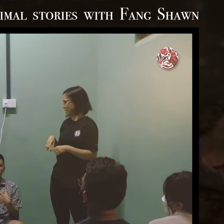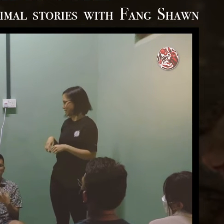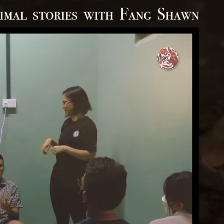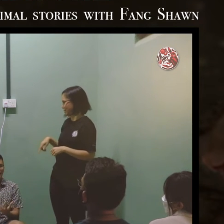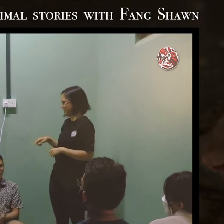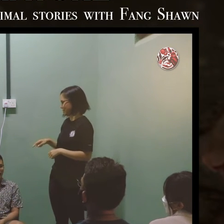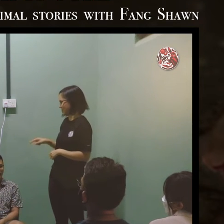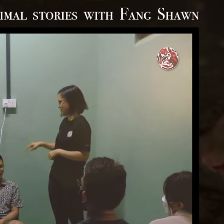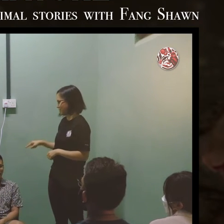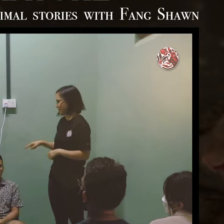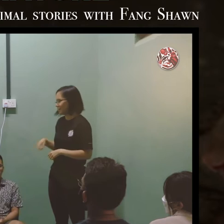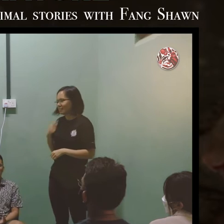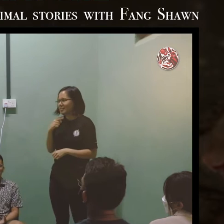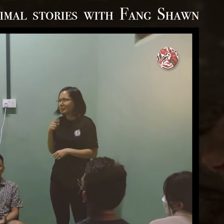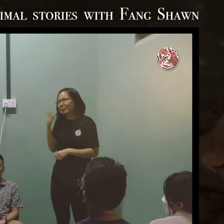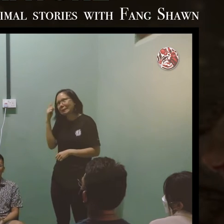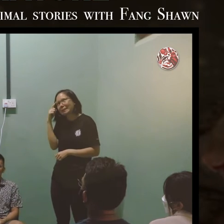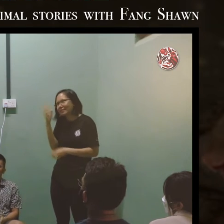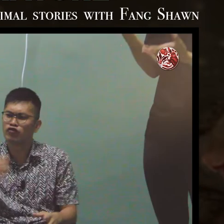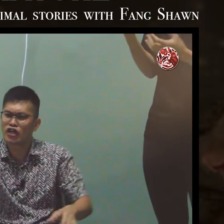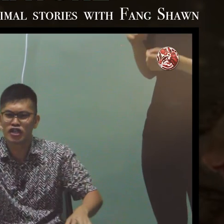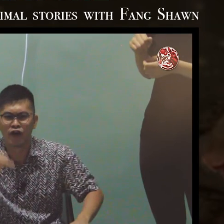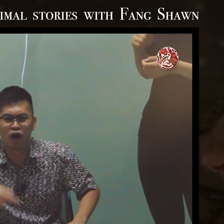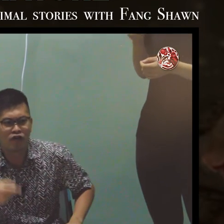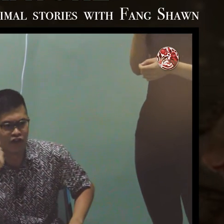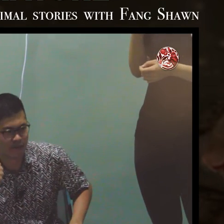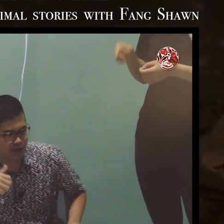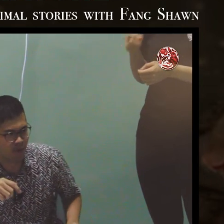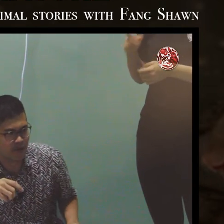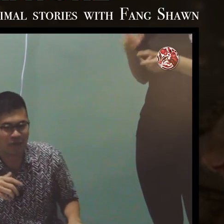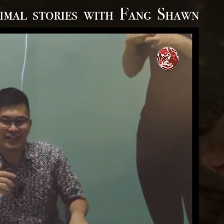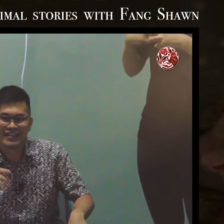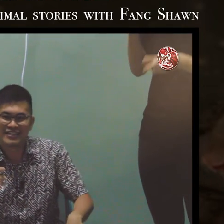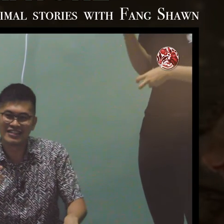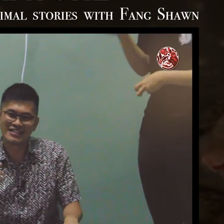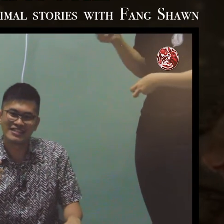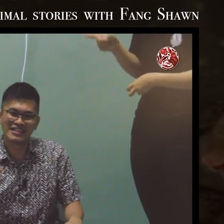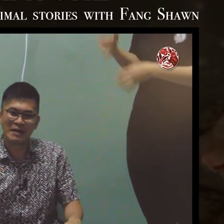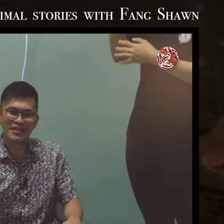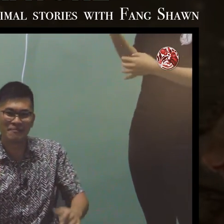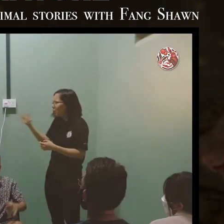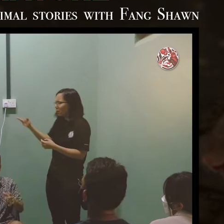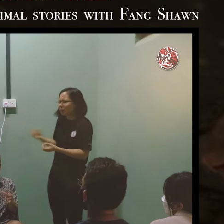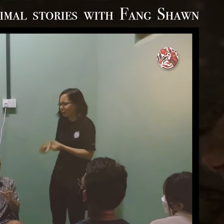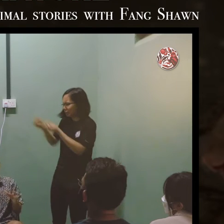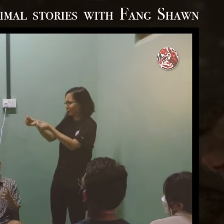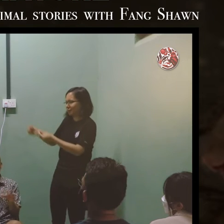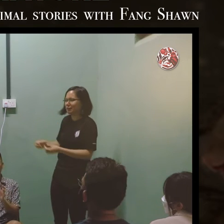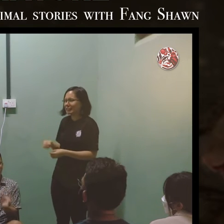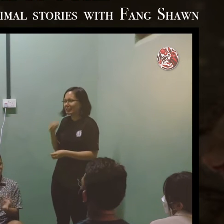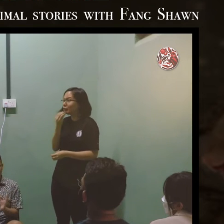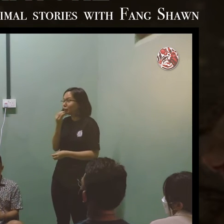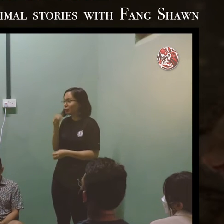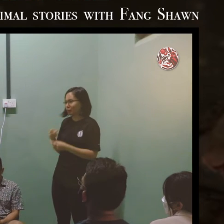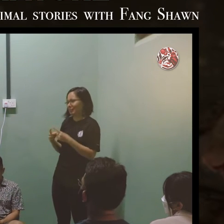to reprimand her, right? Like, she's trying to help you and then say, hey, you actually cannot, why you feed the hornbill? It's a bit, I was in a bit of a